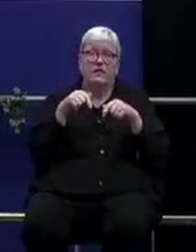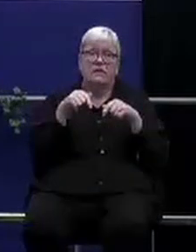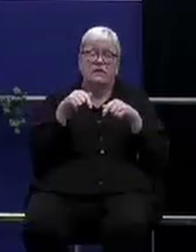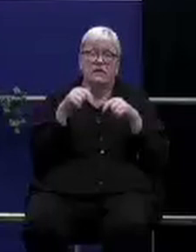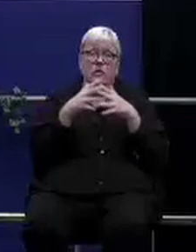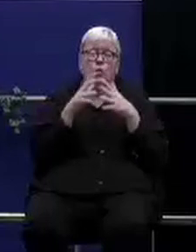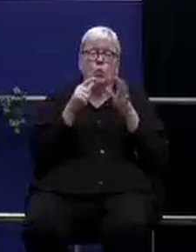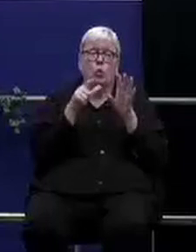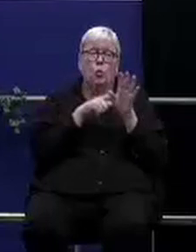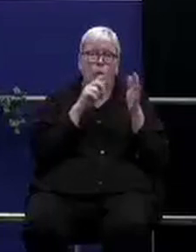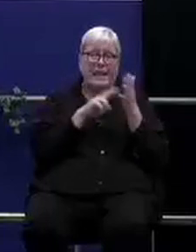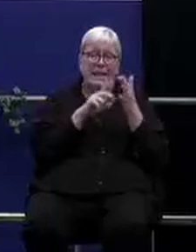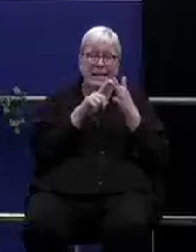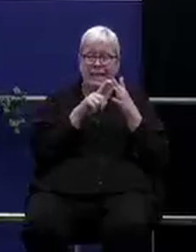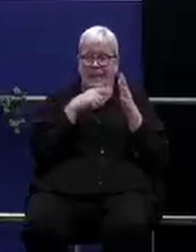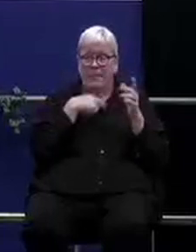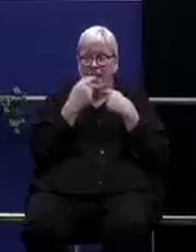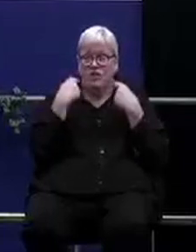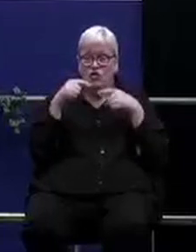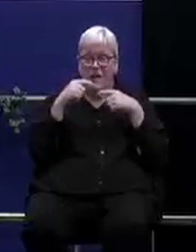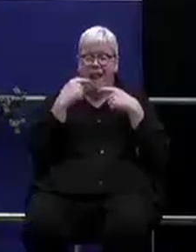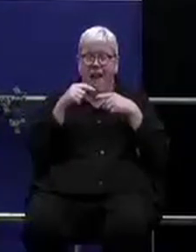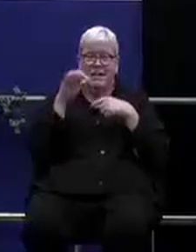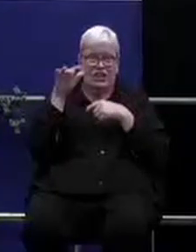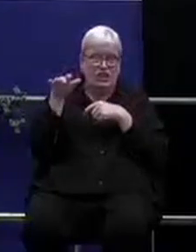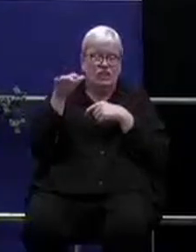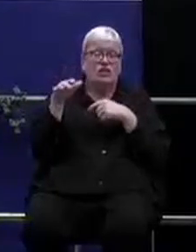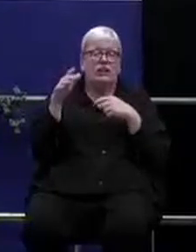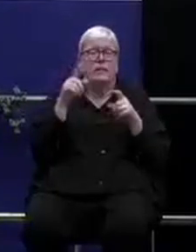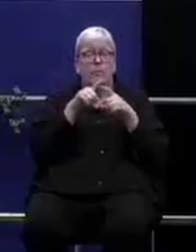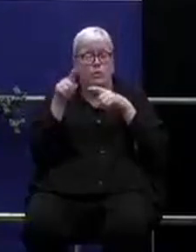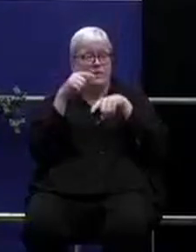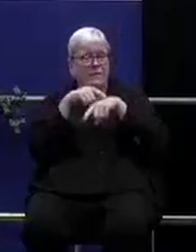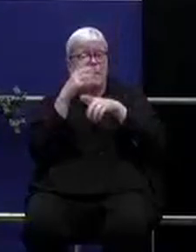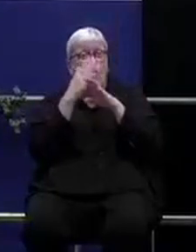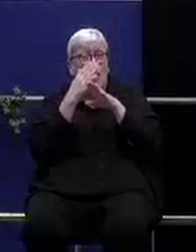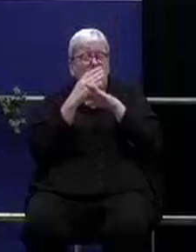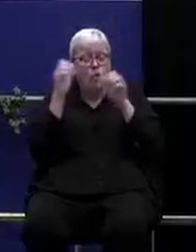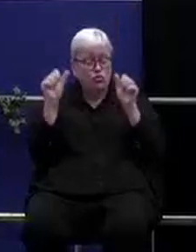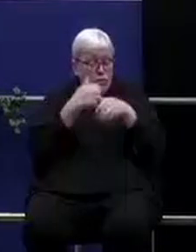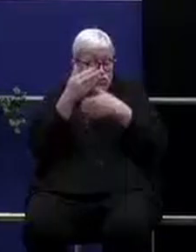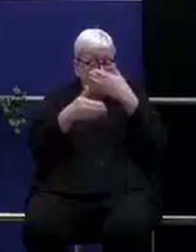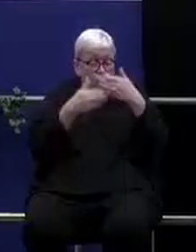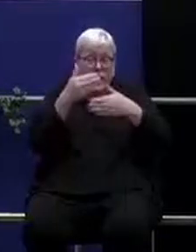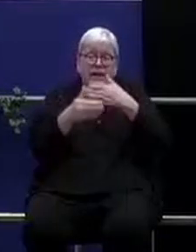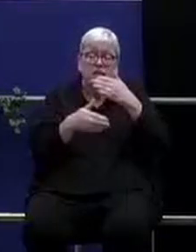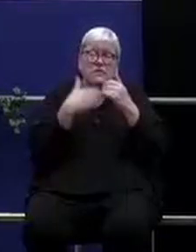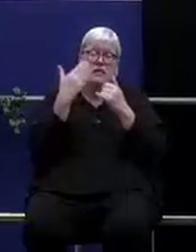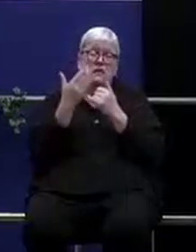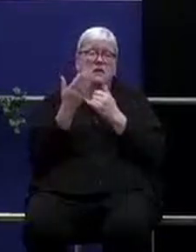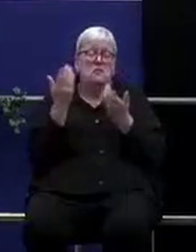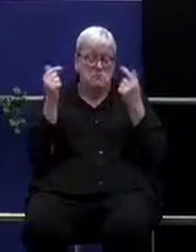Wayne was my tutor over there. And I spent most of my time working on short stories. under kind of Wayne's supervision.